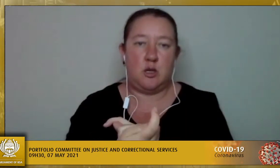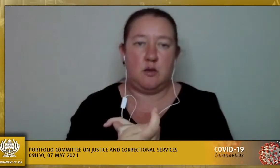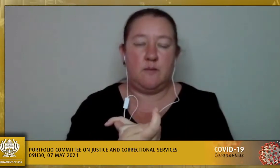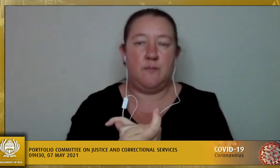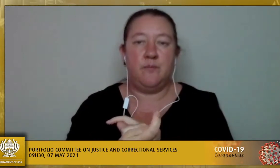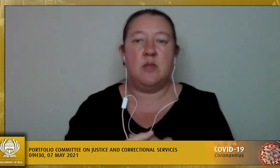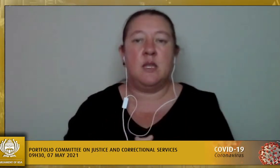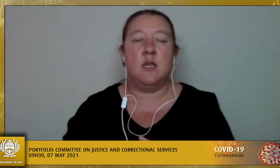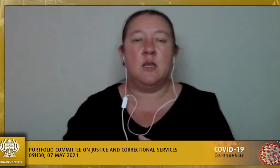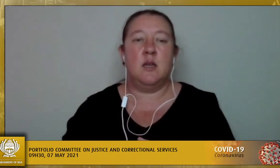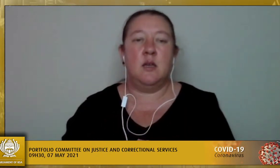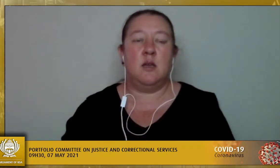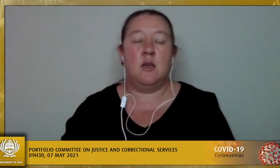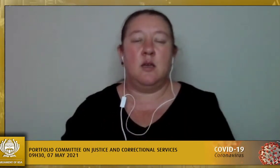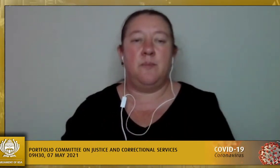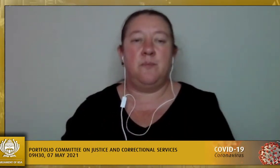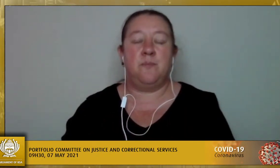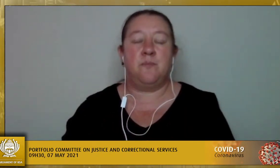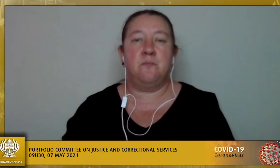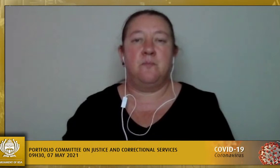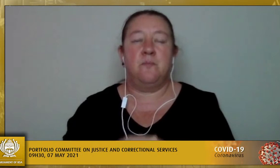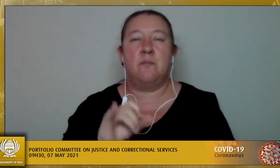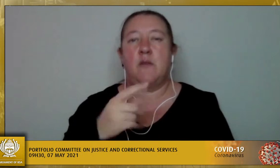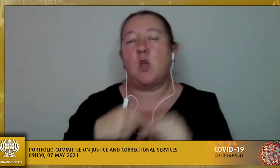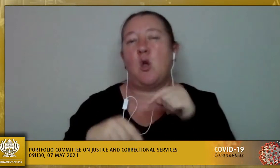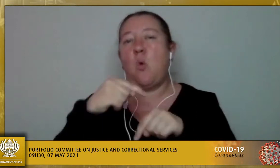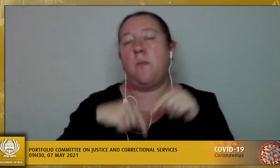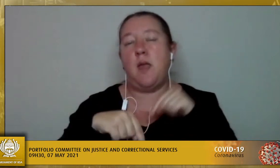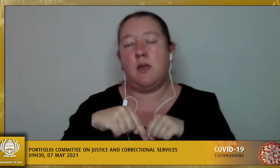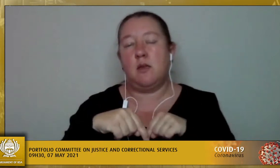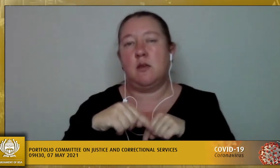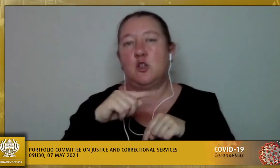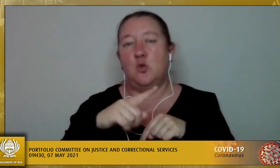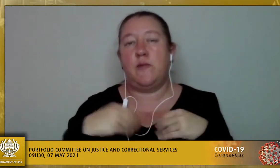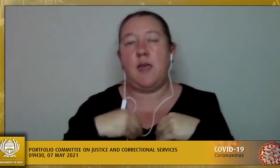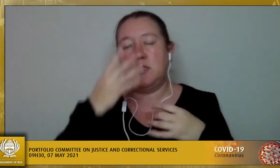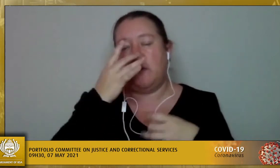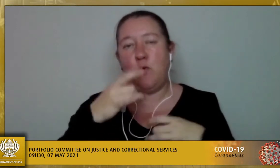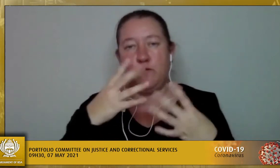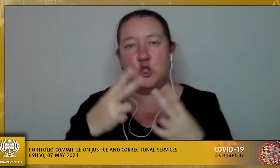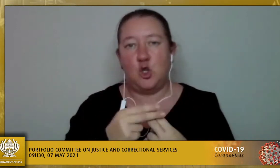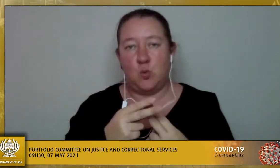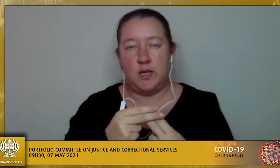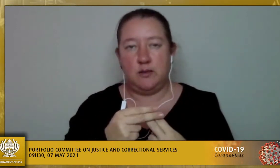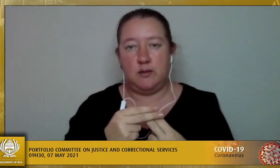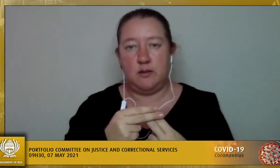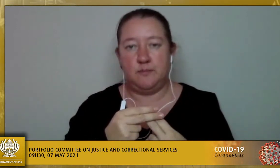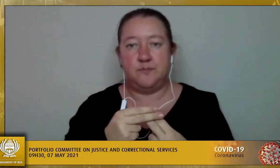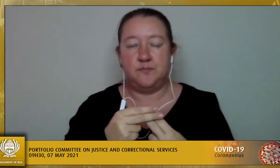and if we can go back to the asset for future unit